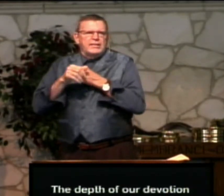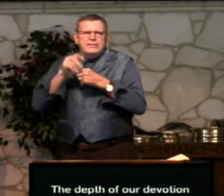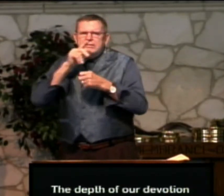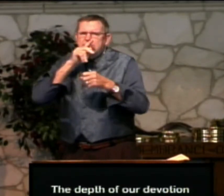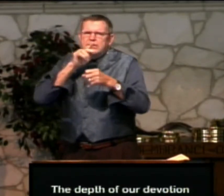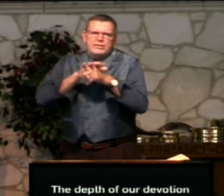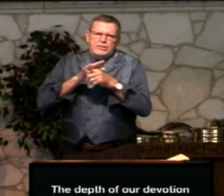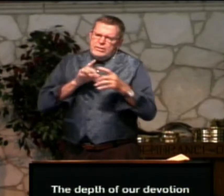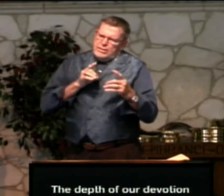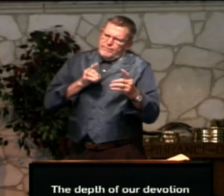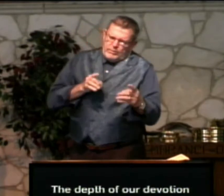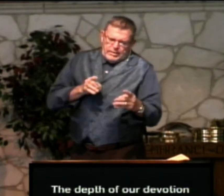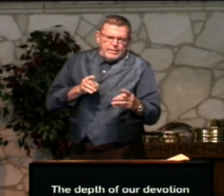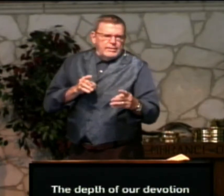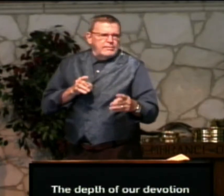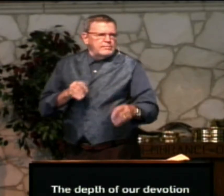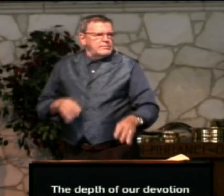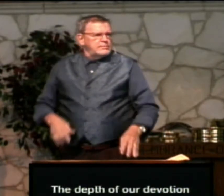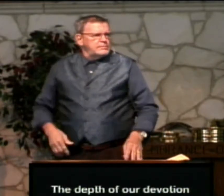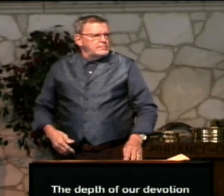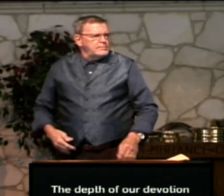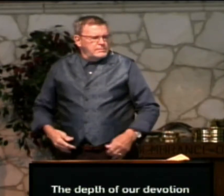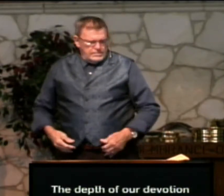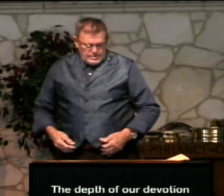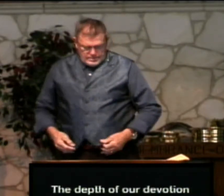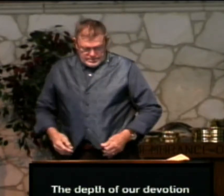dangerously devoted.